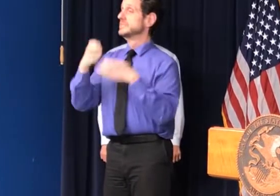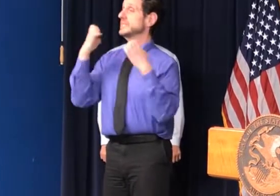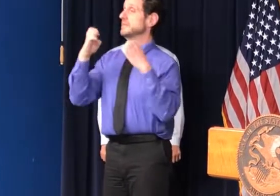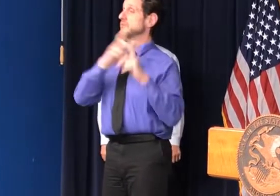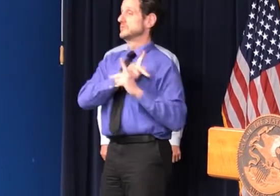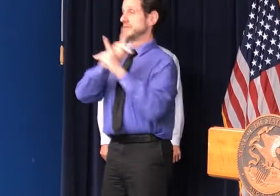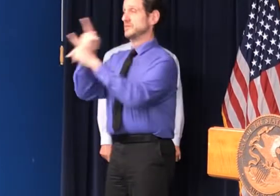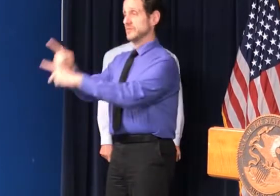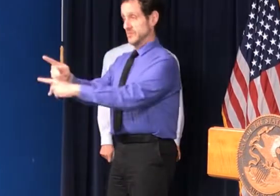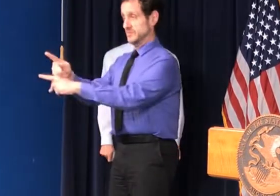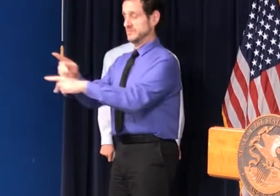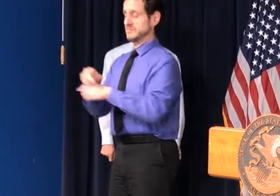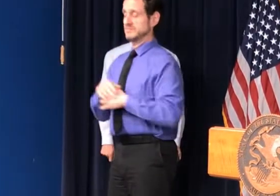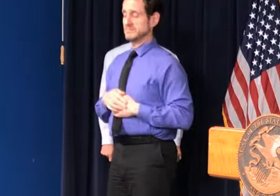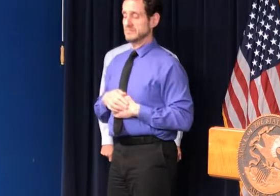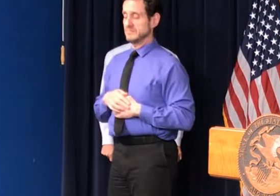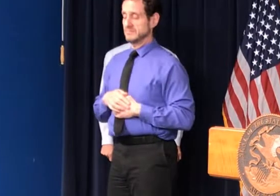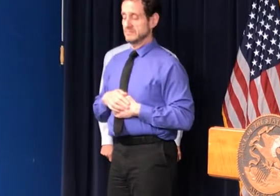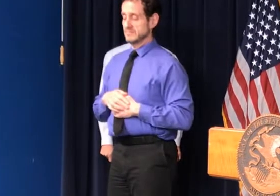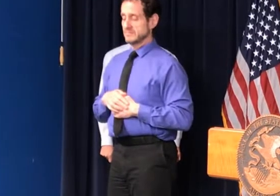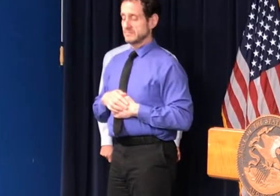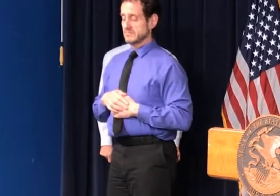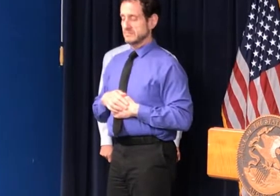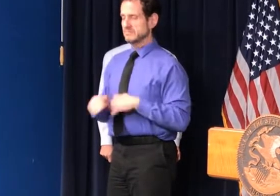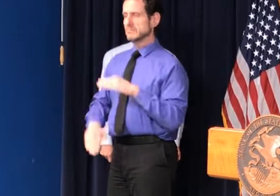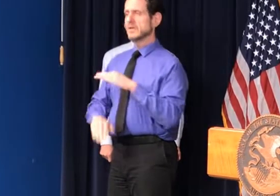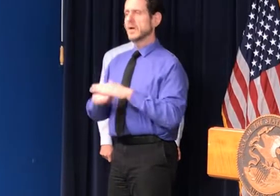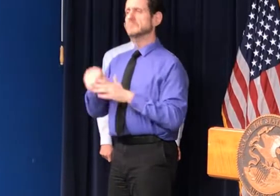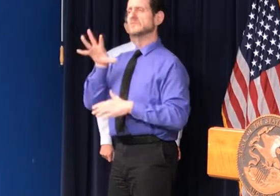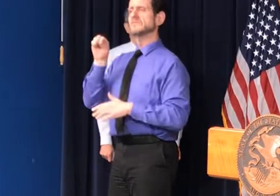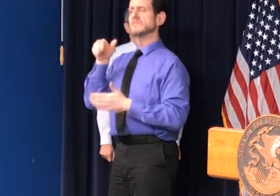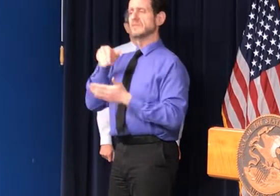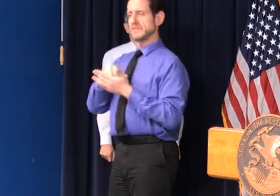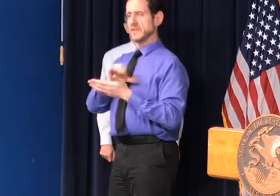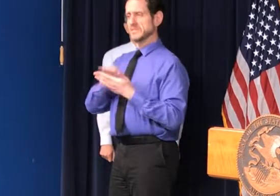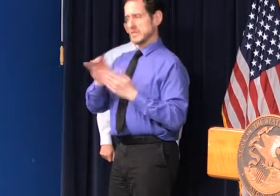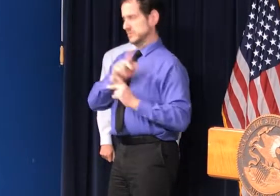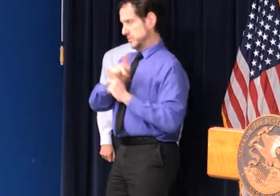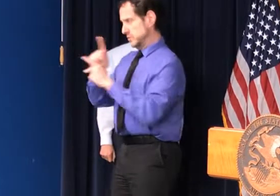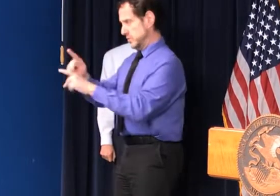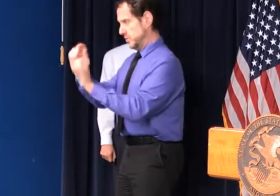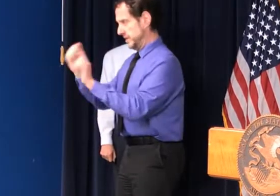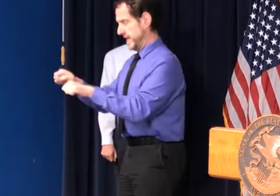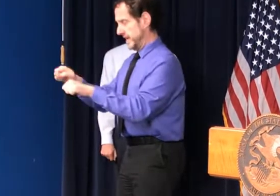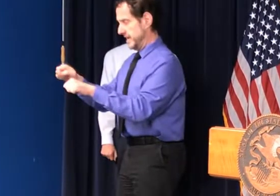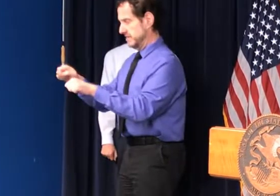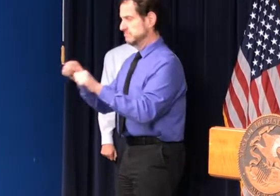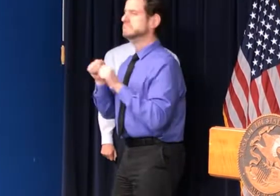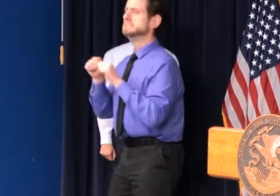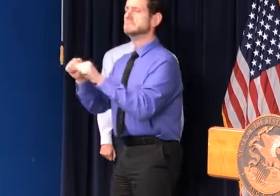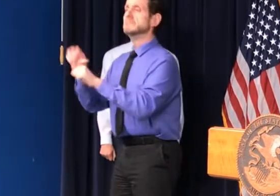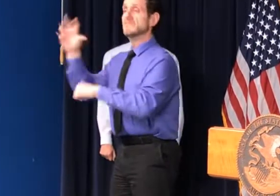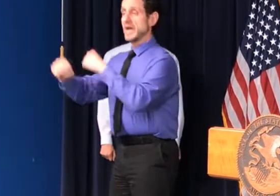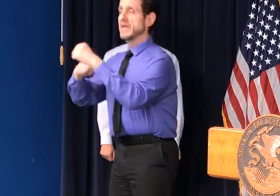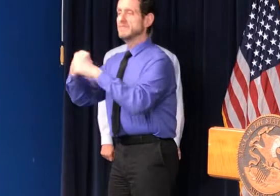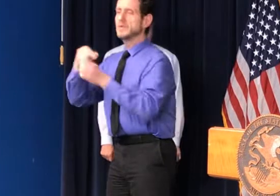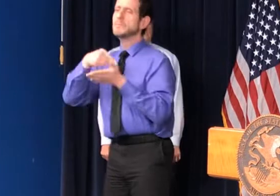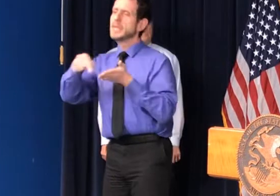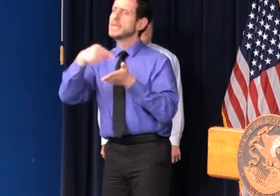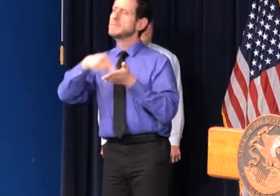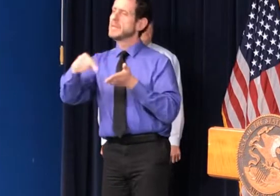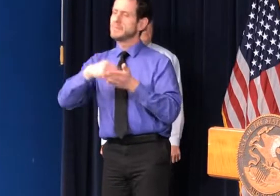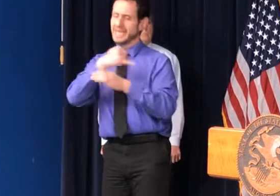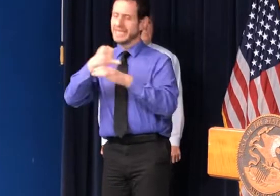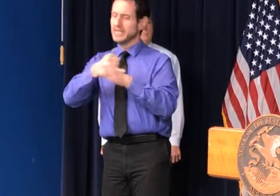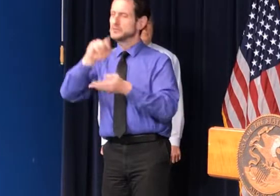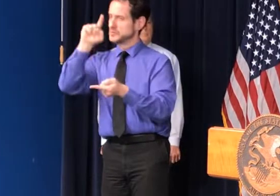Fund, allowing up to $50,000 loans with five-year low-interest repayment terms.